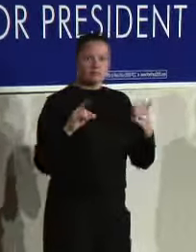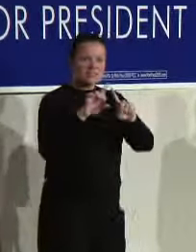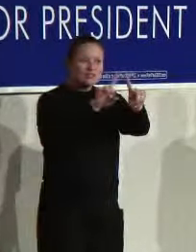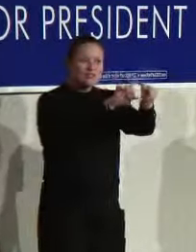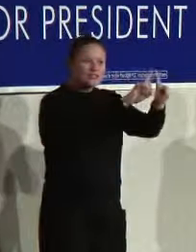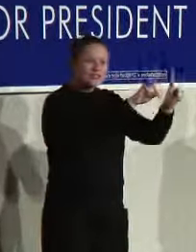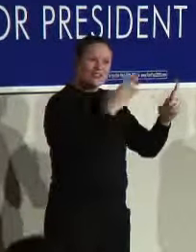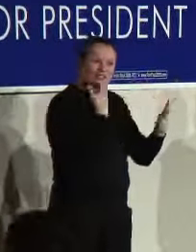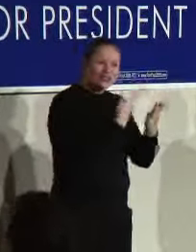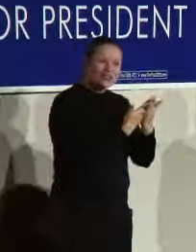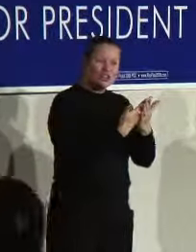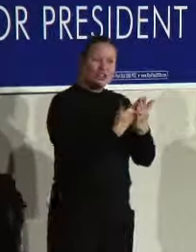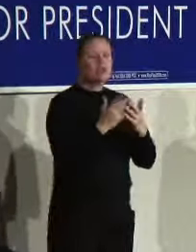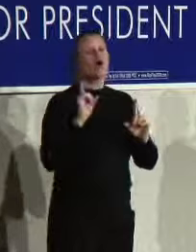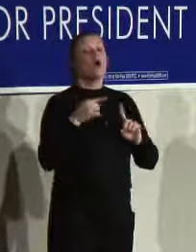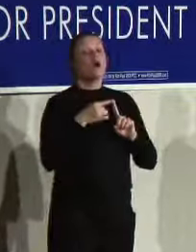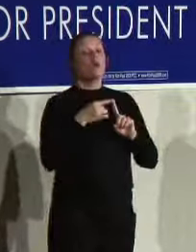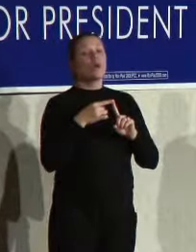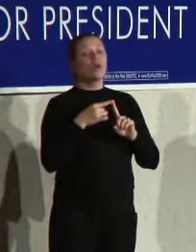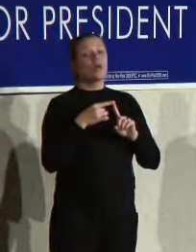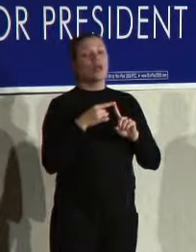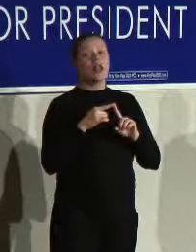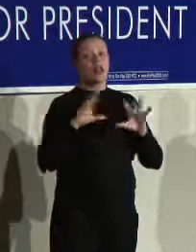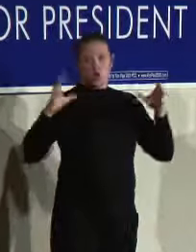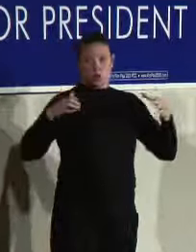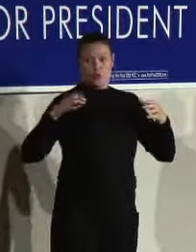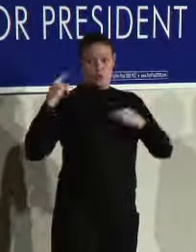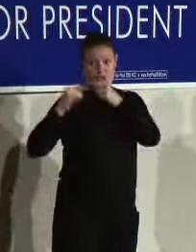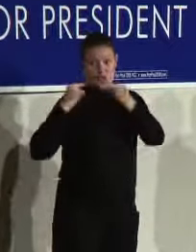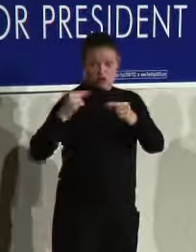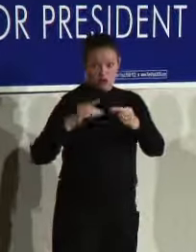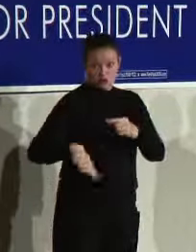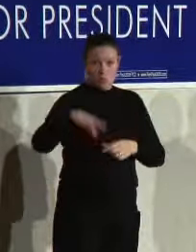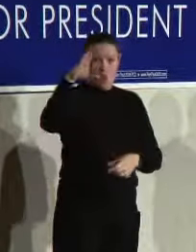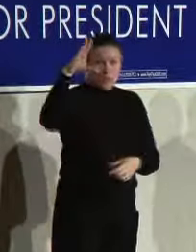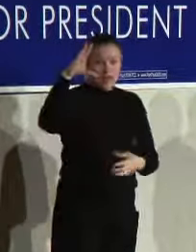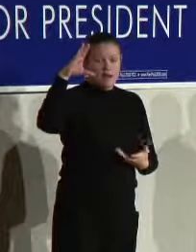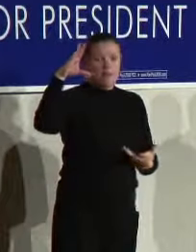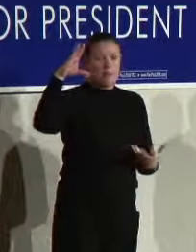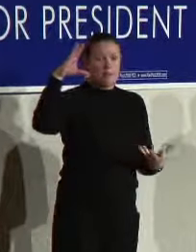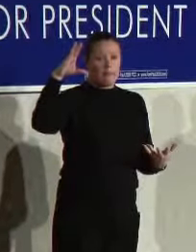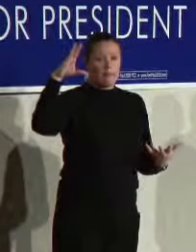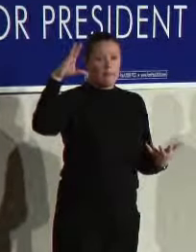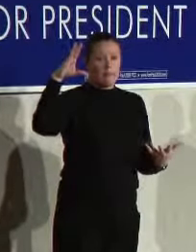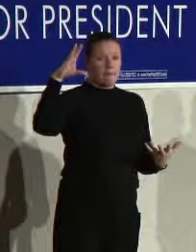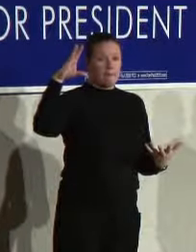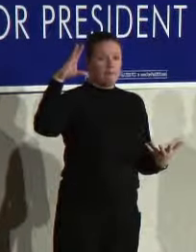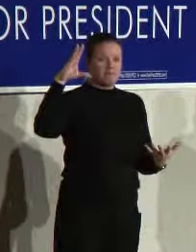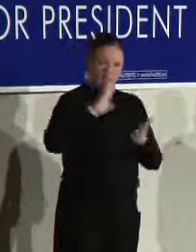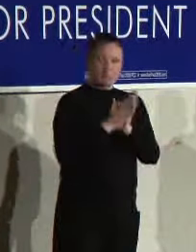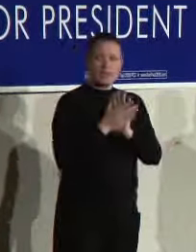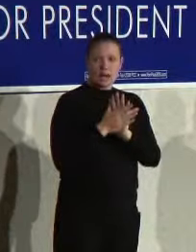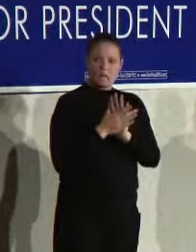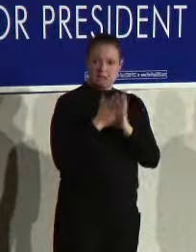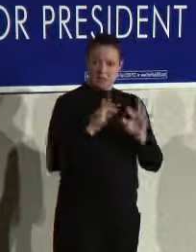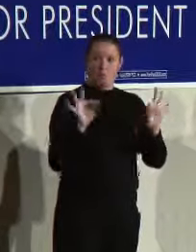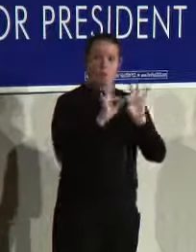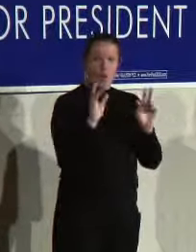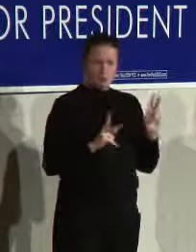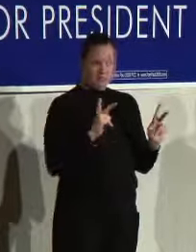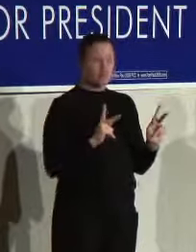fine. But it's when a whole generation grows up and moves into important positions where